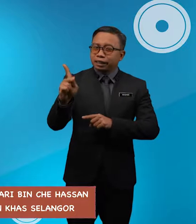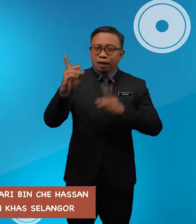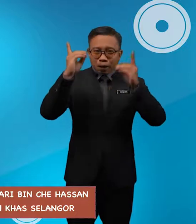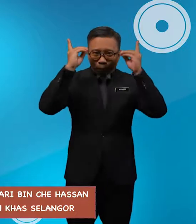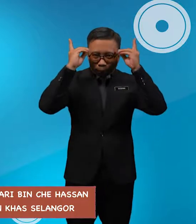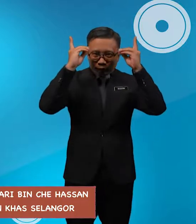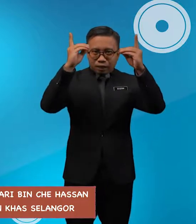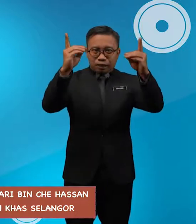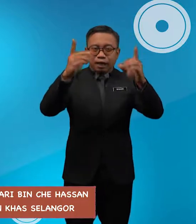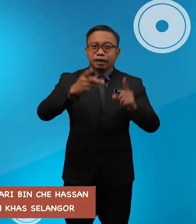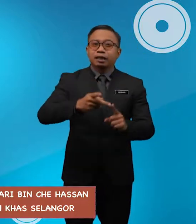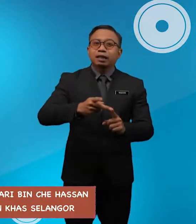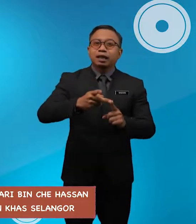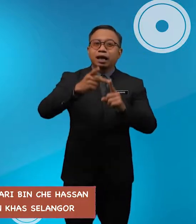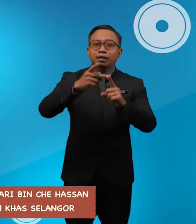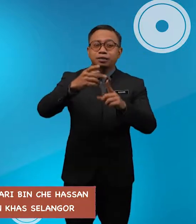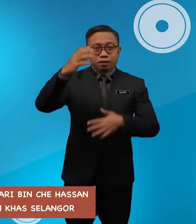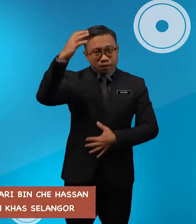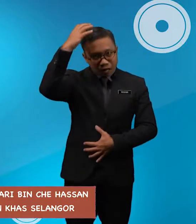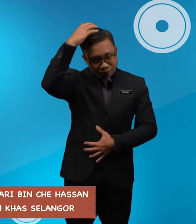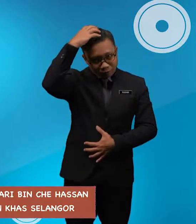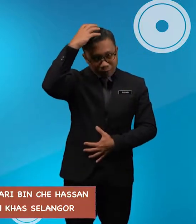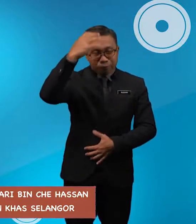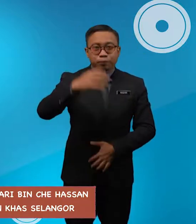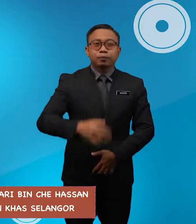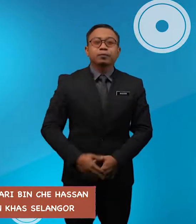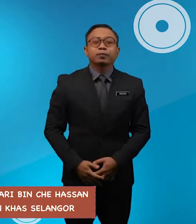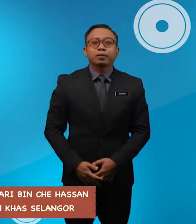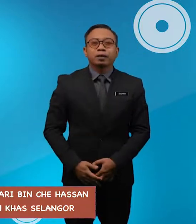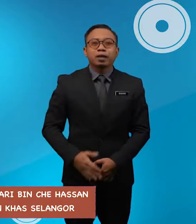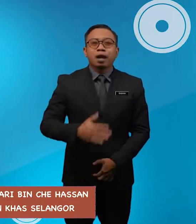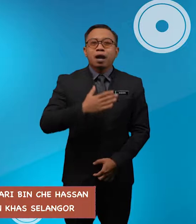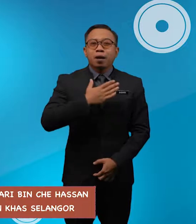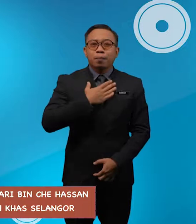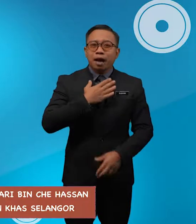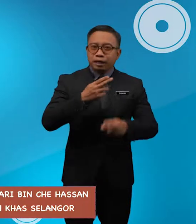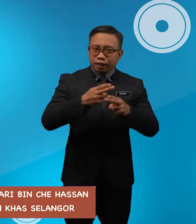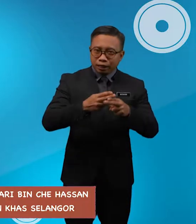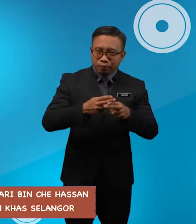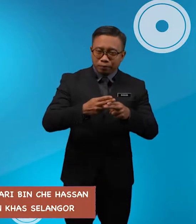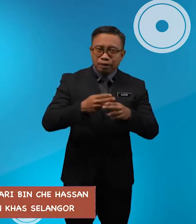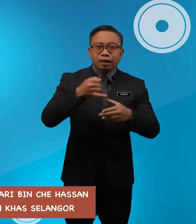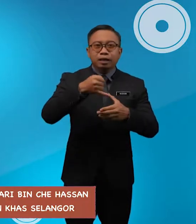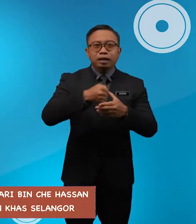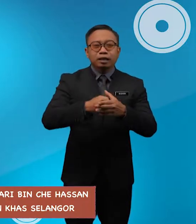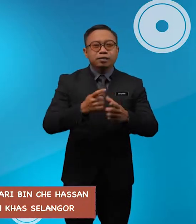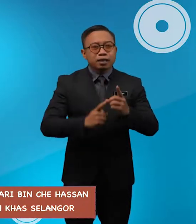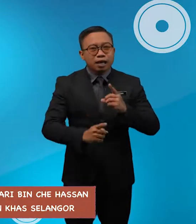Pendidikan Khas Selangor. My name in sign